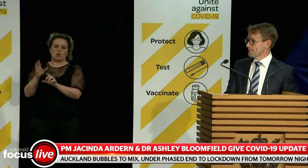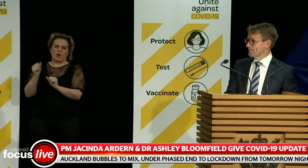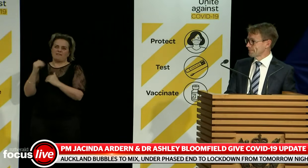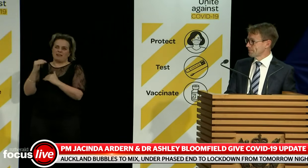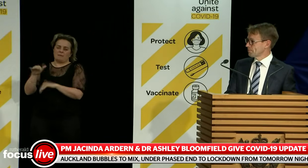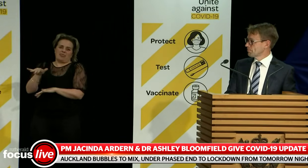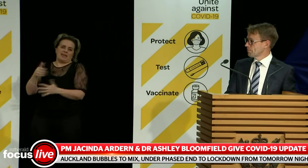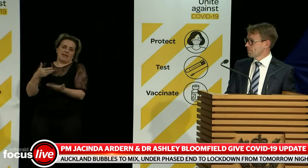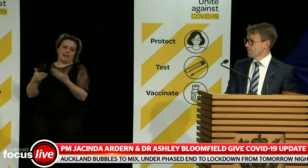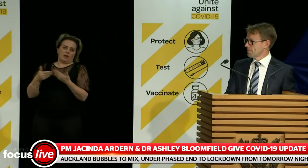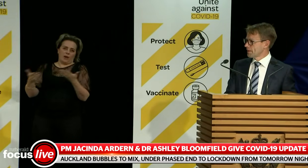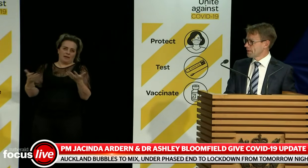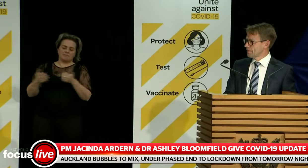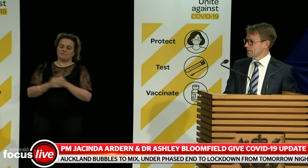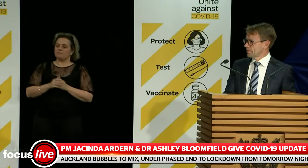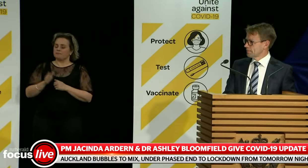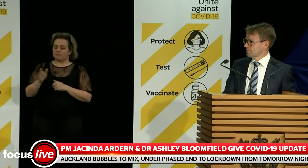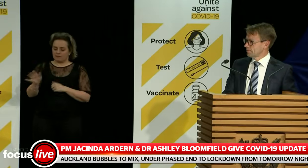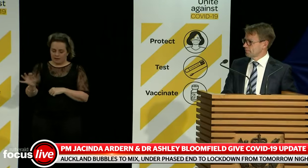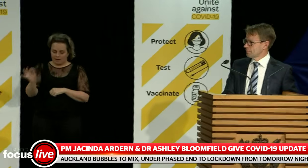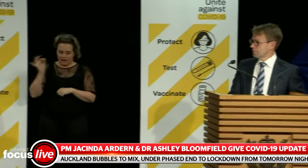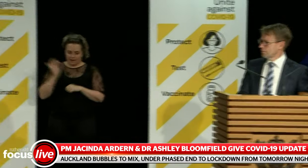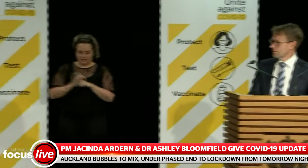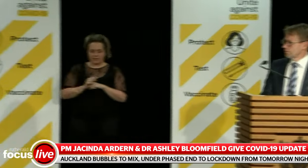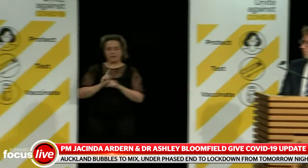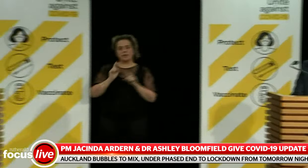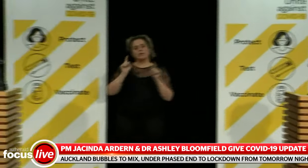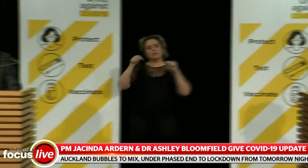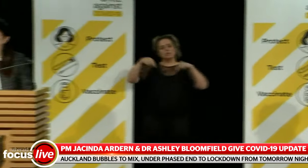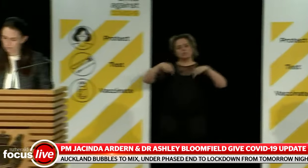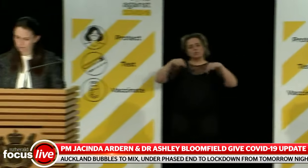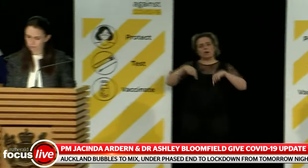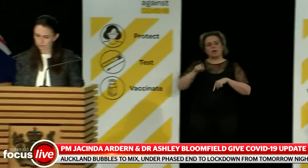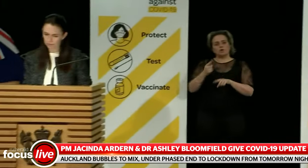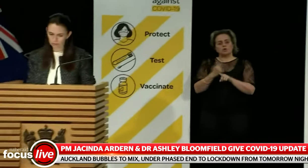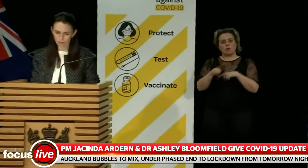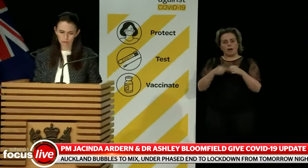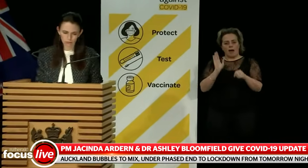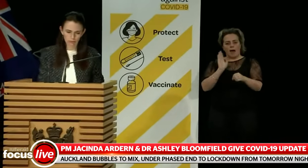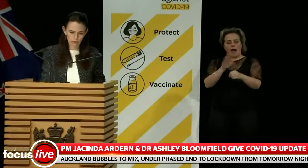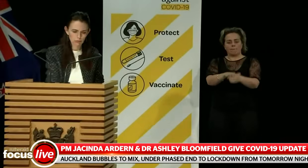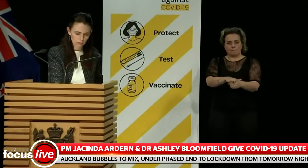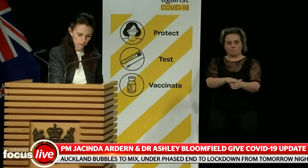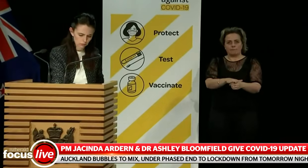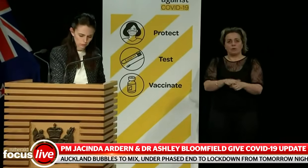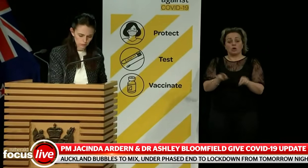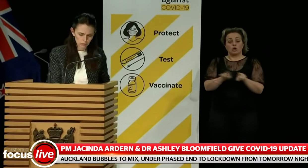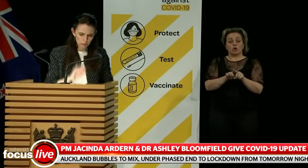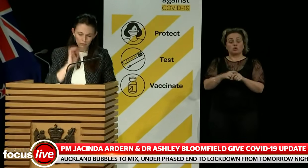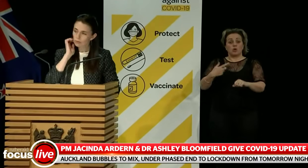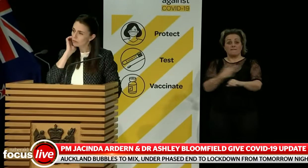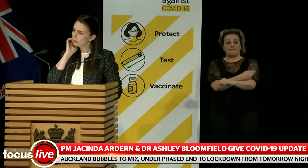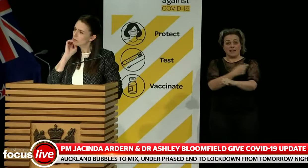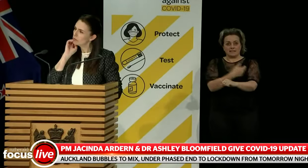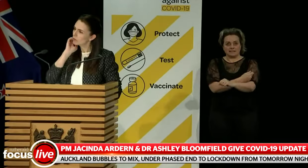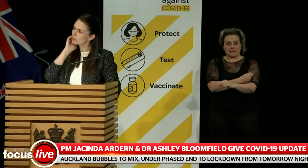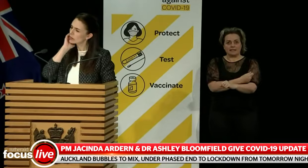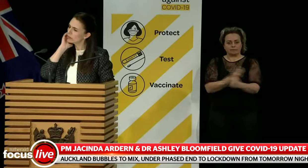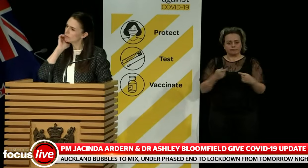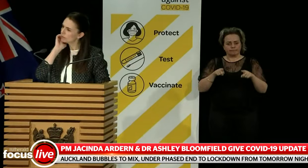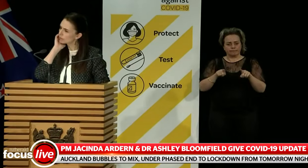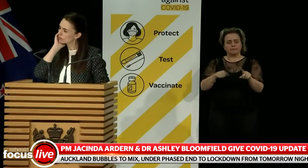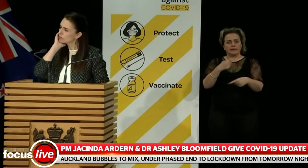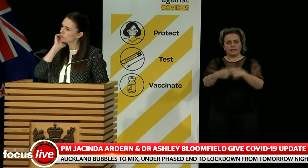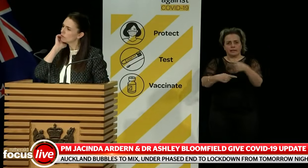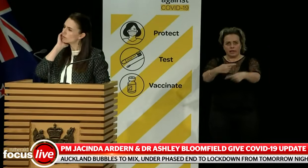I'll come to Sam. So throughout this afternoon, you've sort of talked about the elimination strategy and vaccination as being points on a spectrum, but